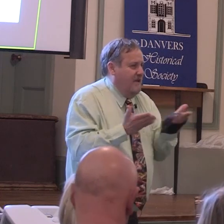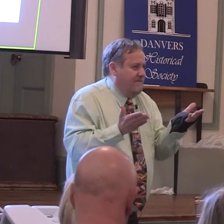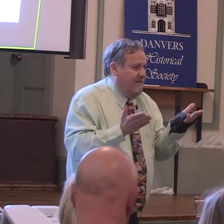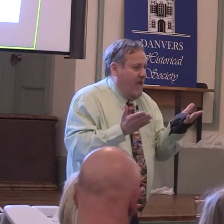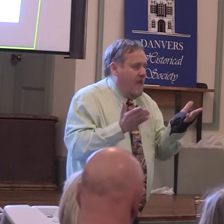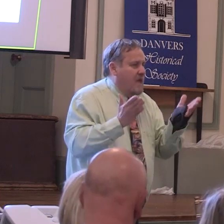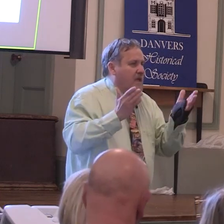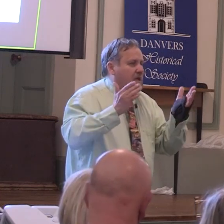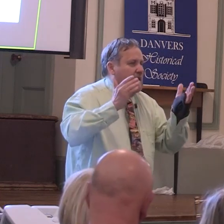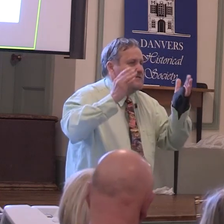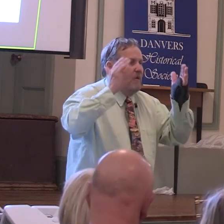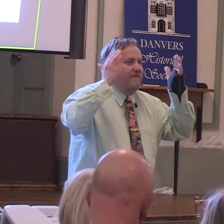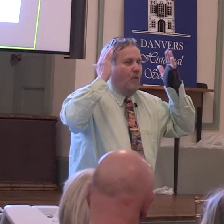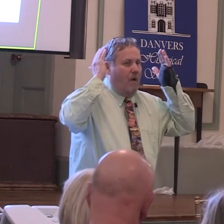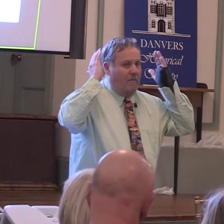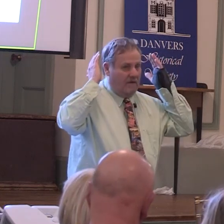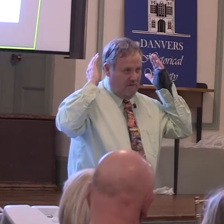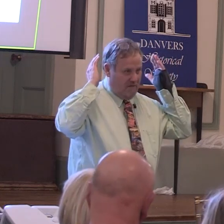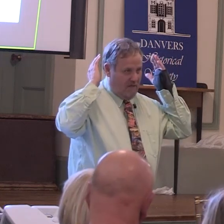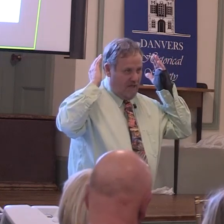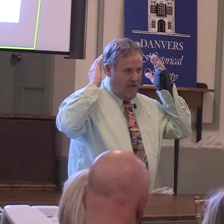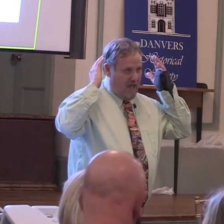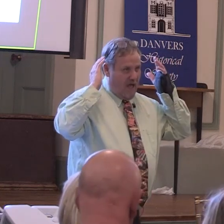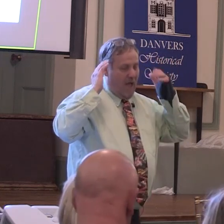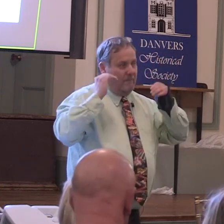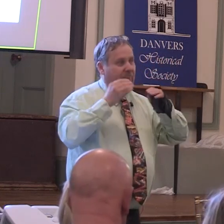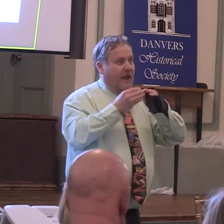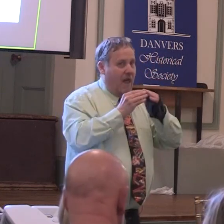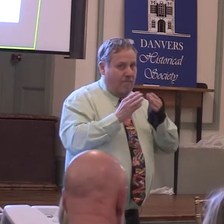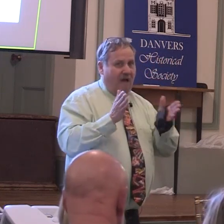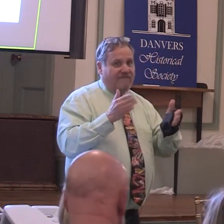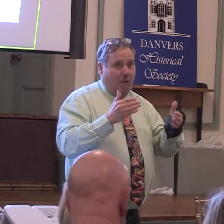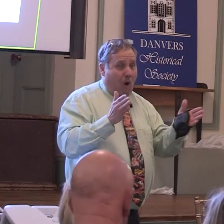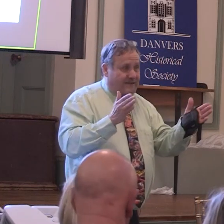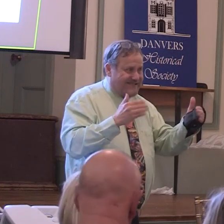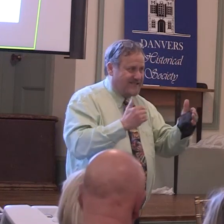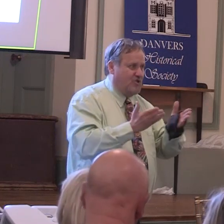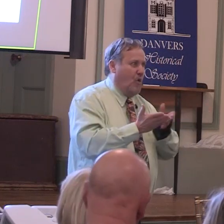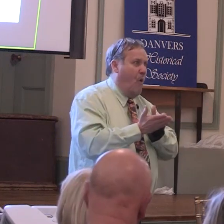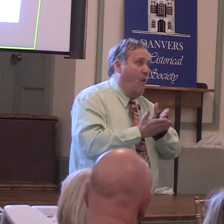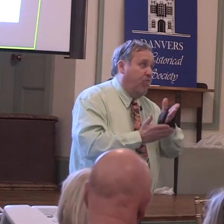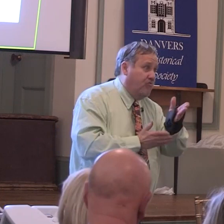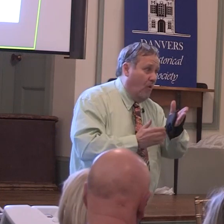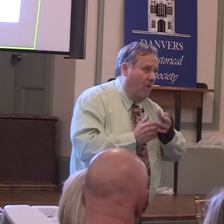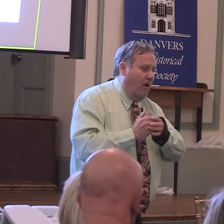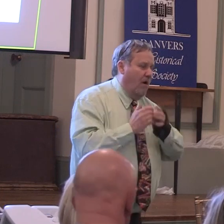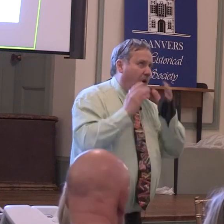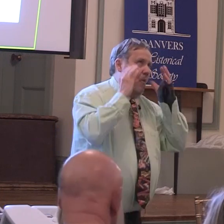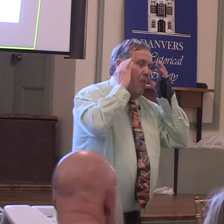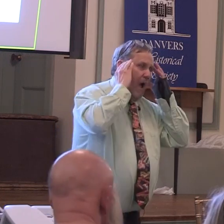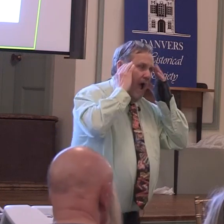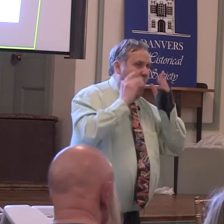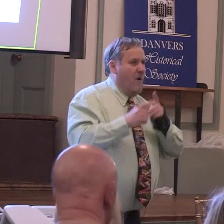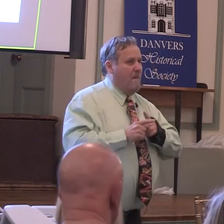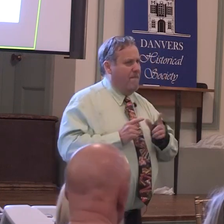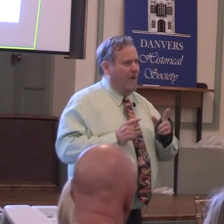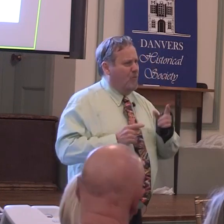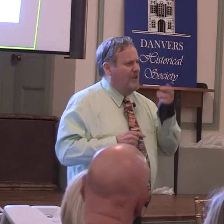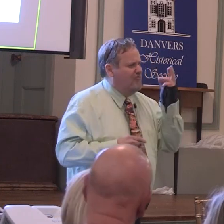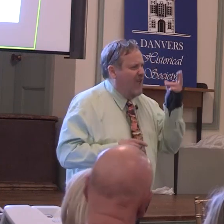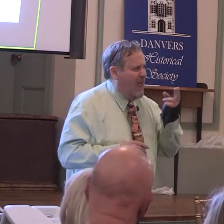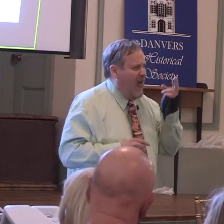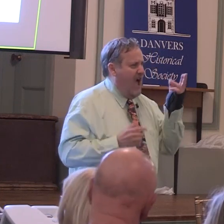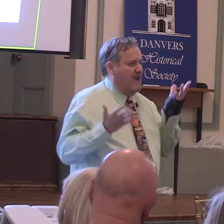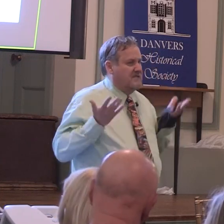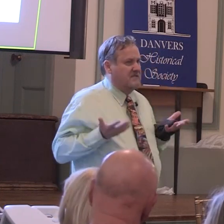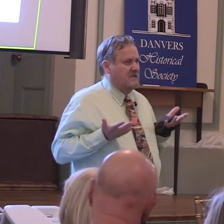history stuff. It's overwhelming. I mean, the number of boxes to go through, wow. But